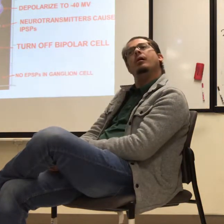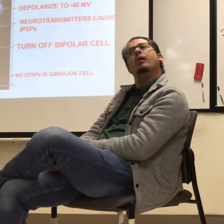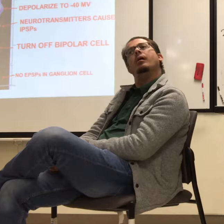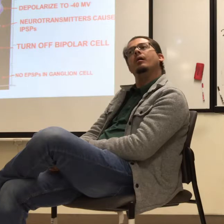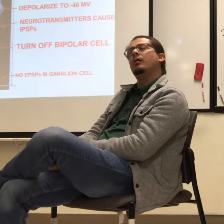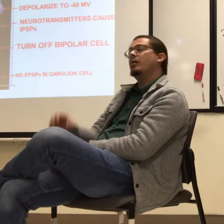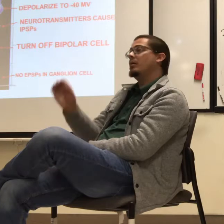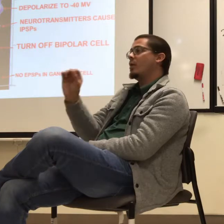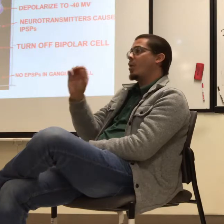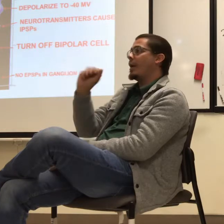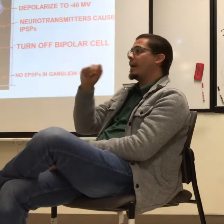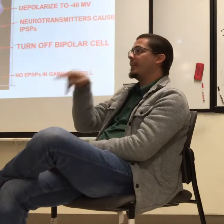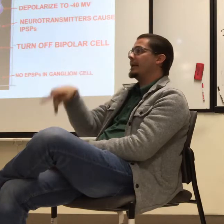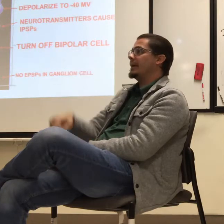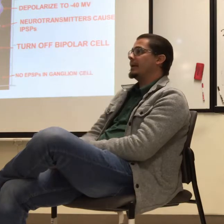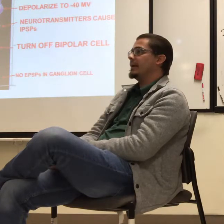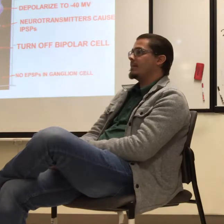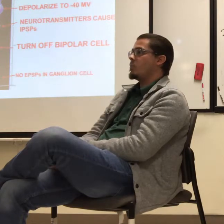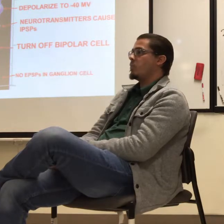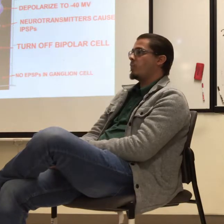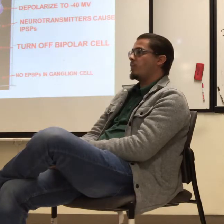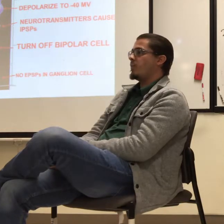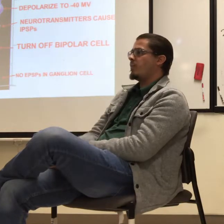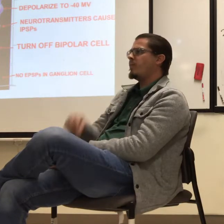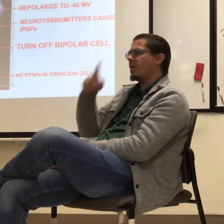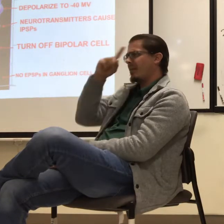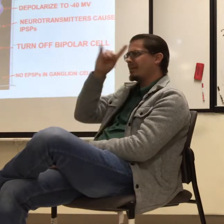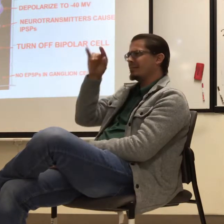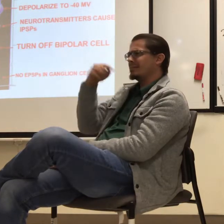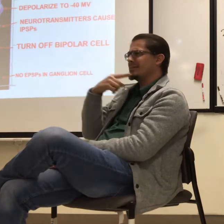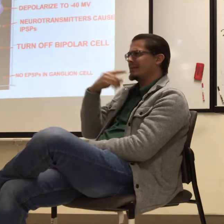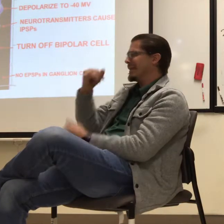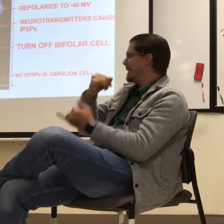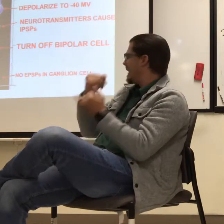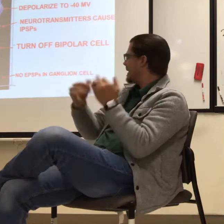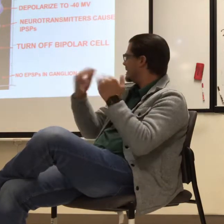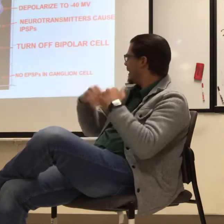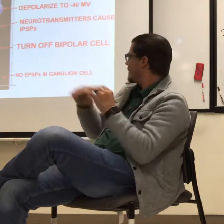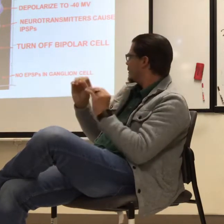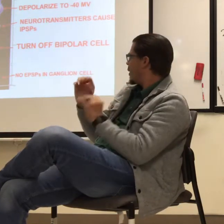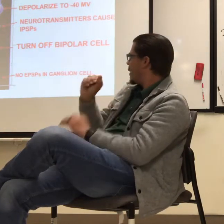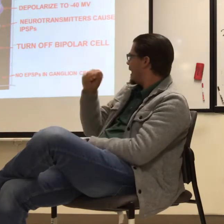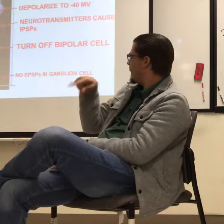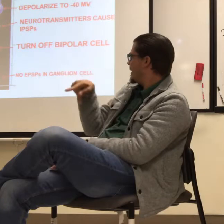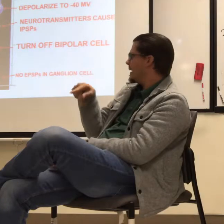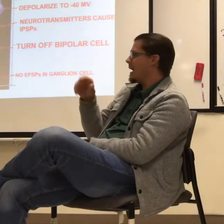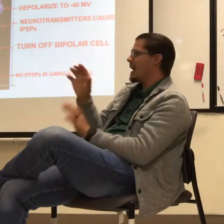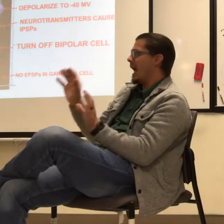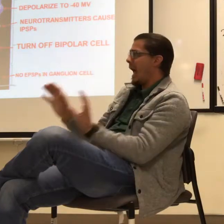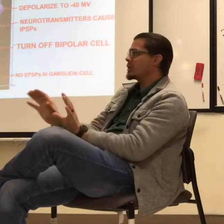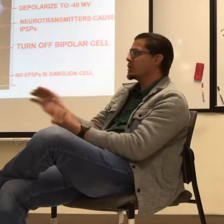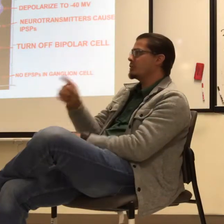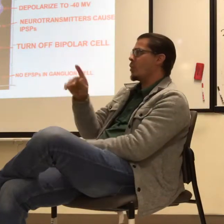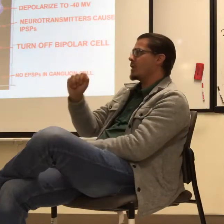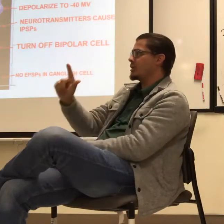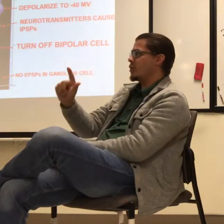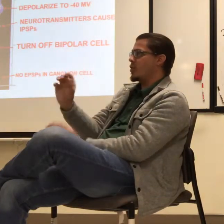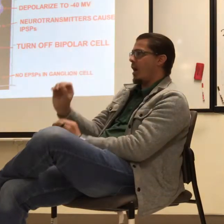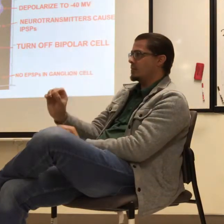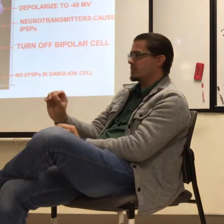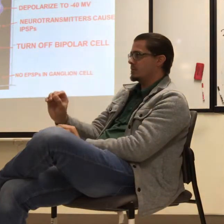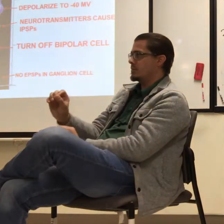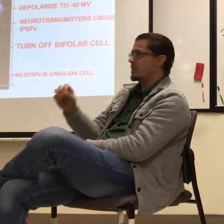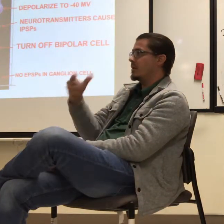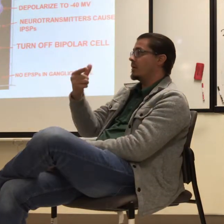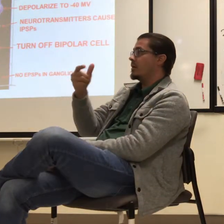No APs. Just right in here. I think that's what the last step says. There's no APs in the ganglion cell. So if